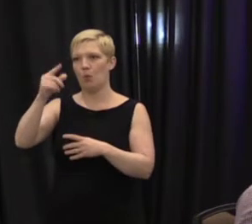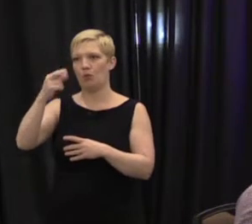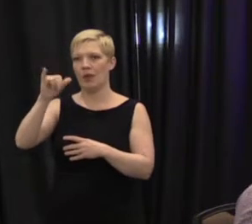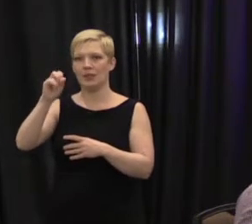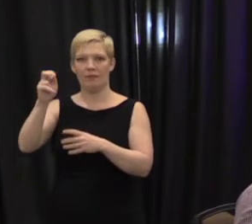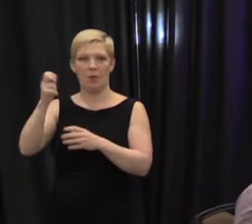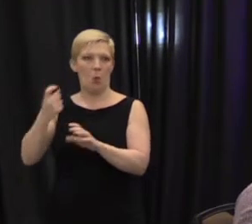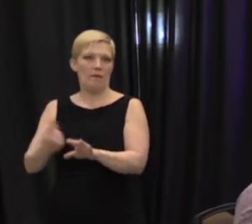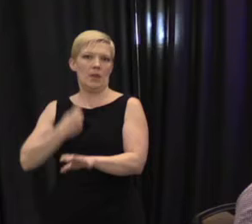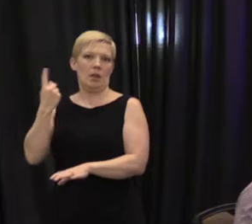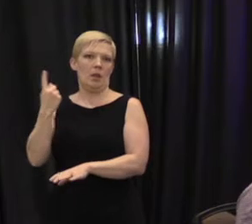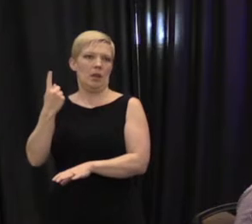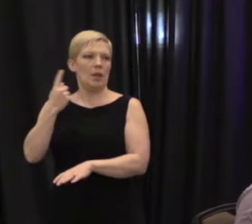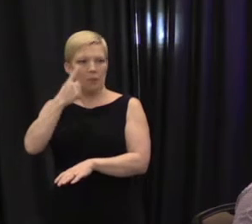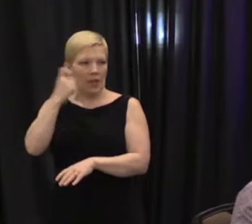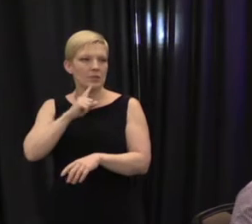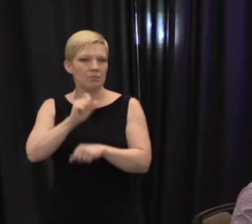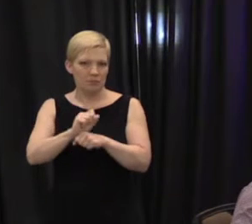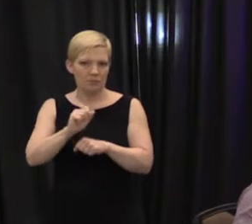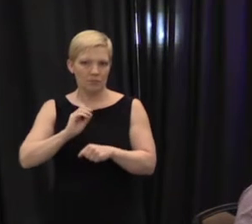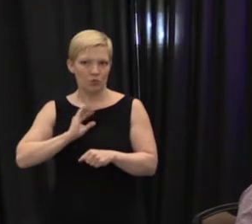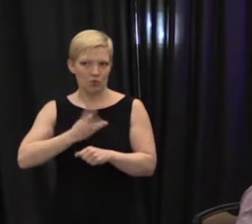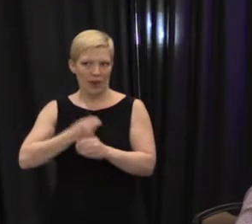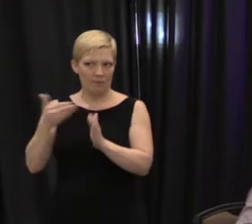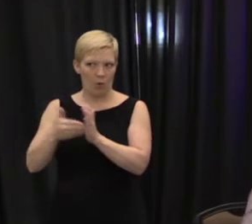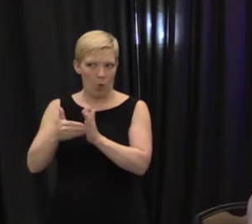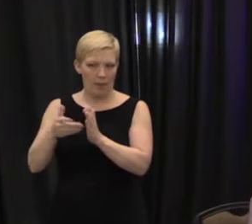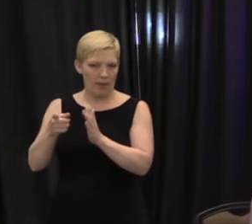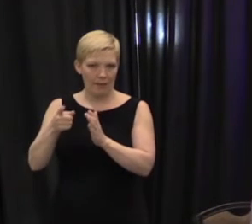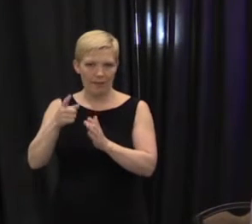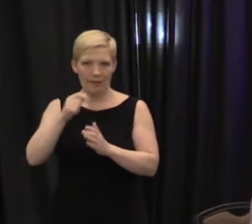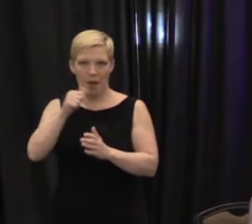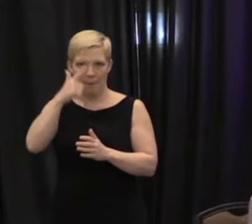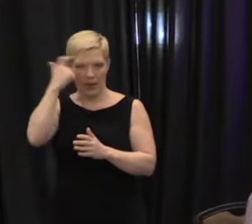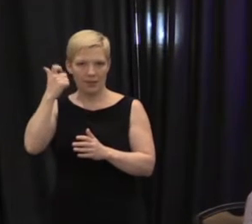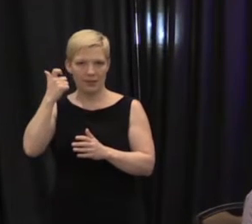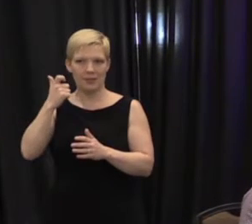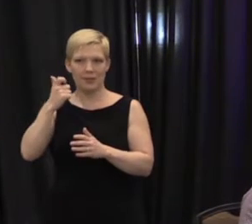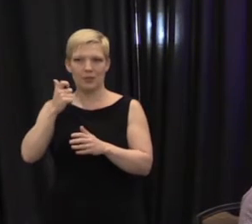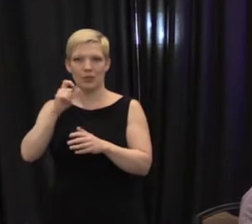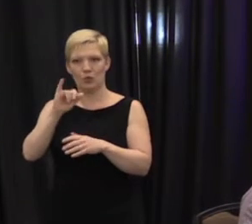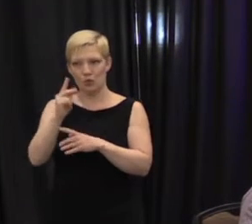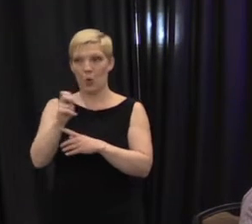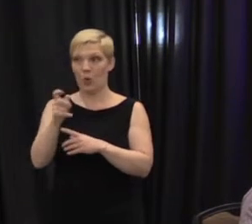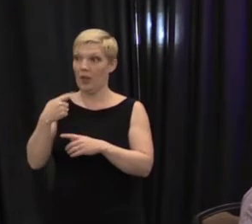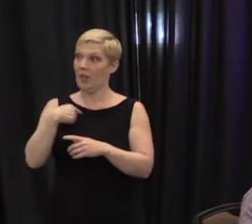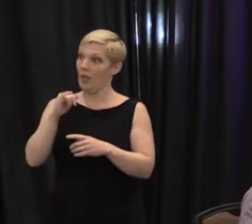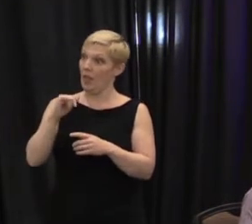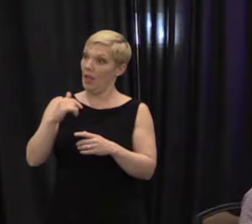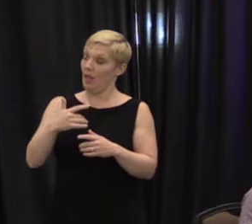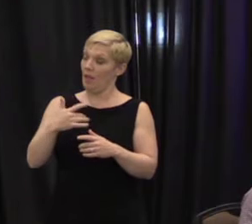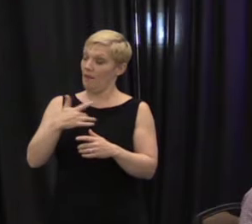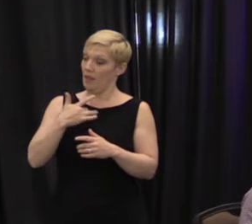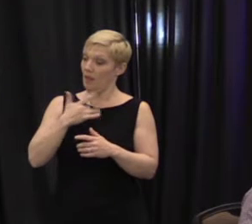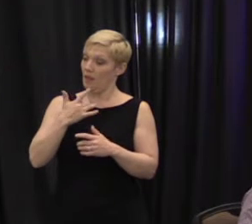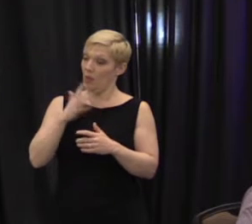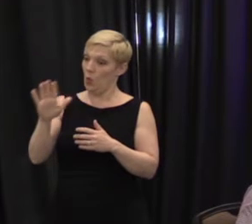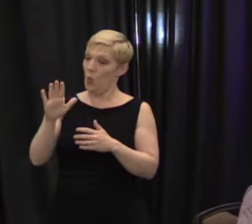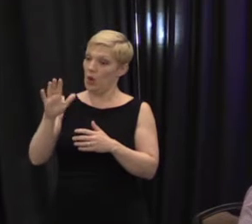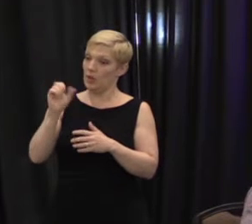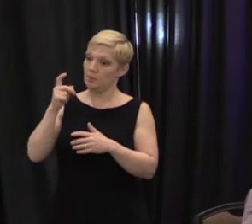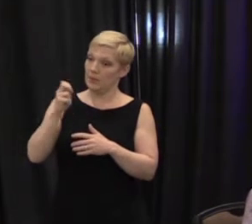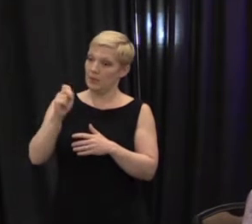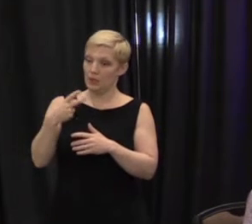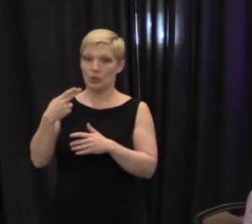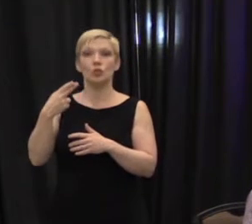And I'm like, well, because it was transphobic, it wasn't a joke. You made a really harmful statement. And I'm sorry that you felt your speech was being impacted, but people literally